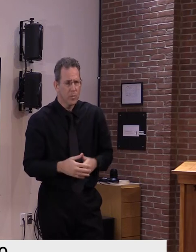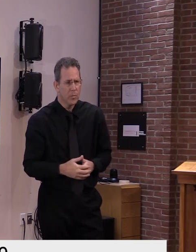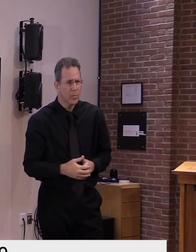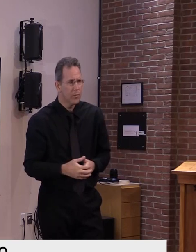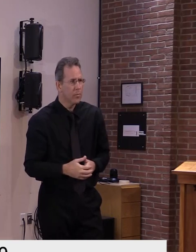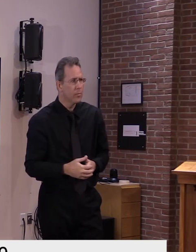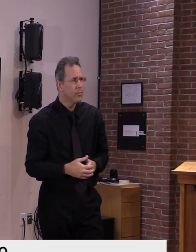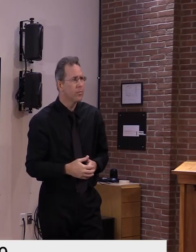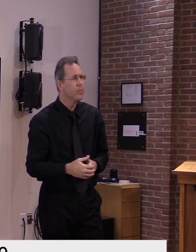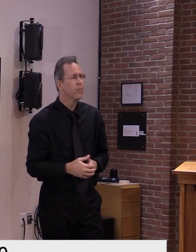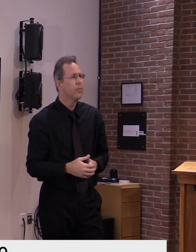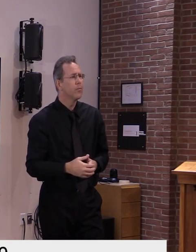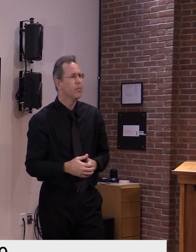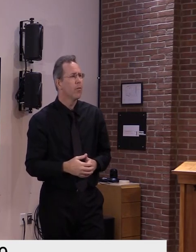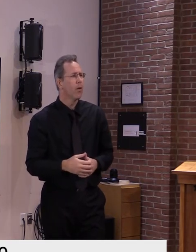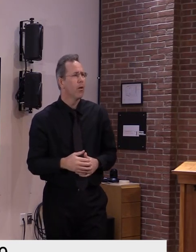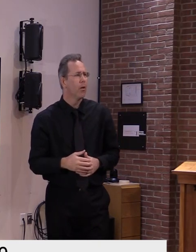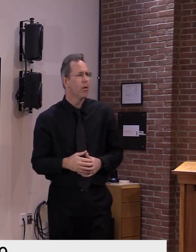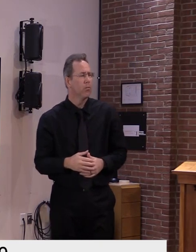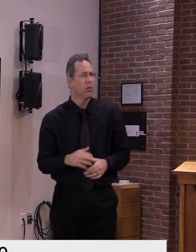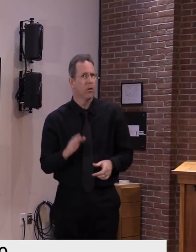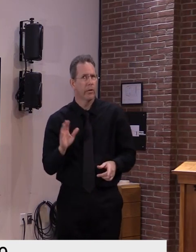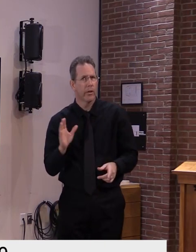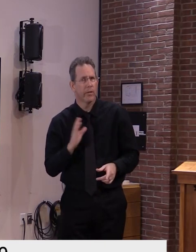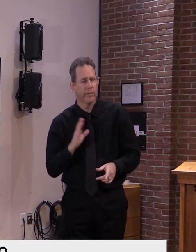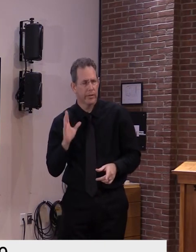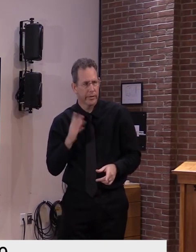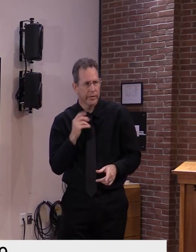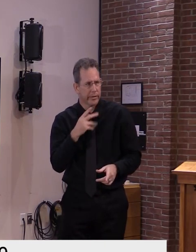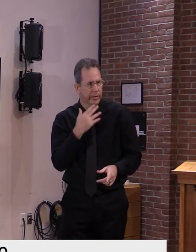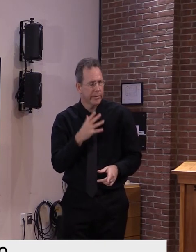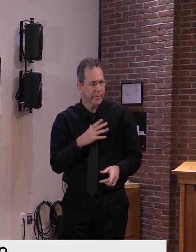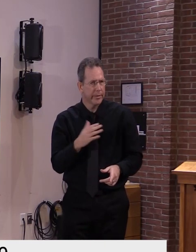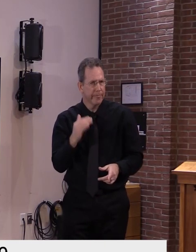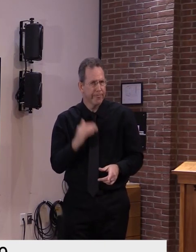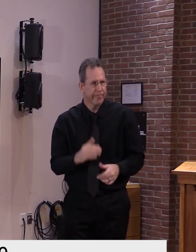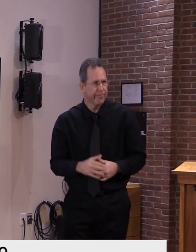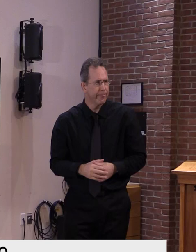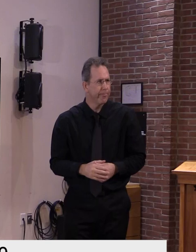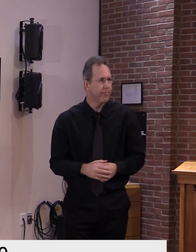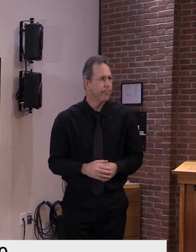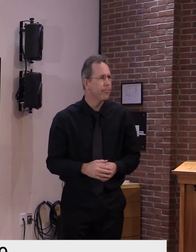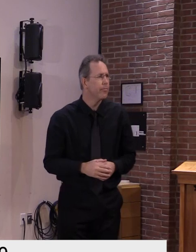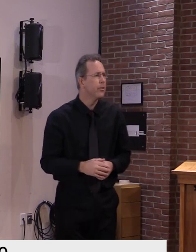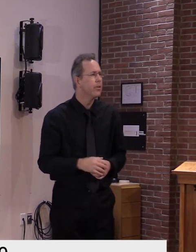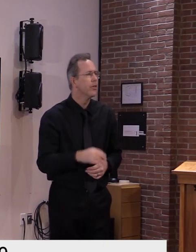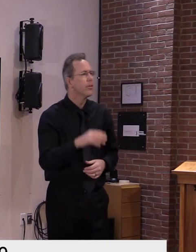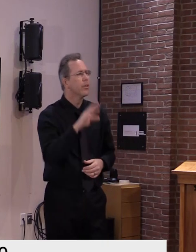well, thank you. Thank you. We're going to move to Avery at WCAX.